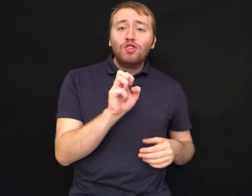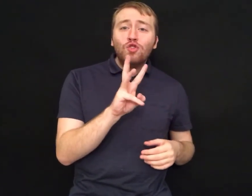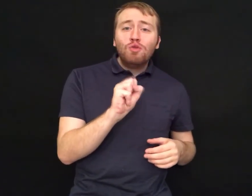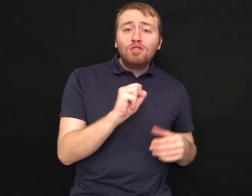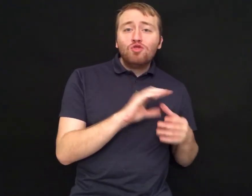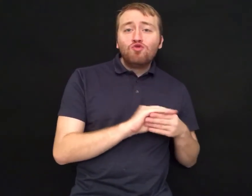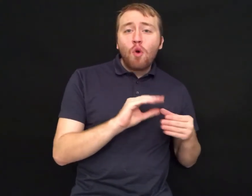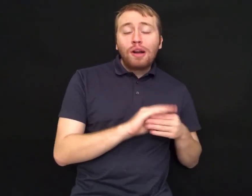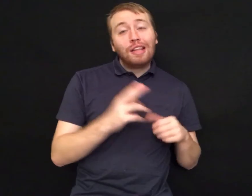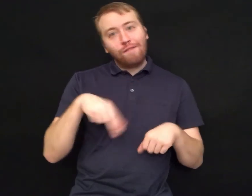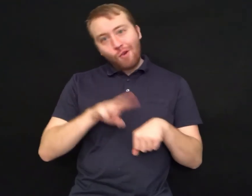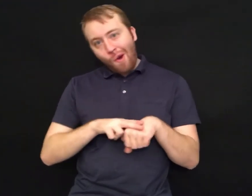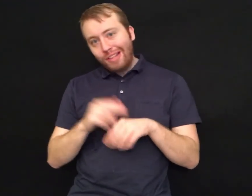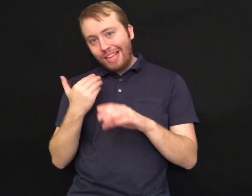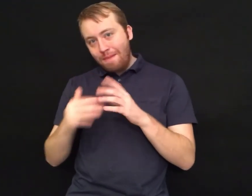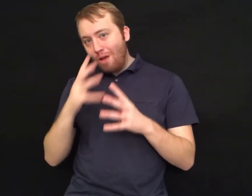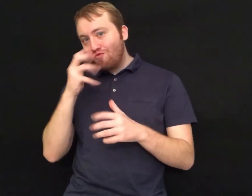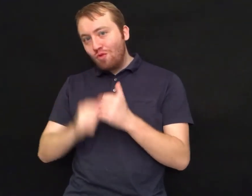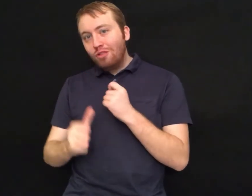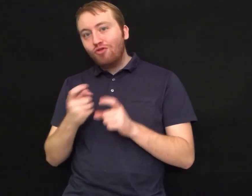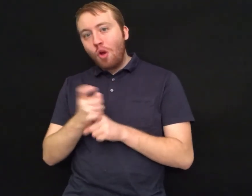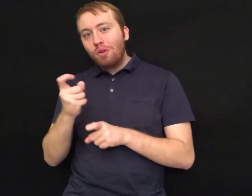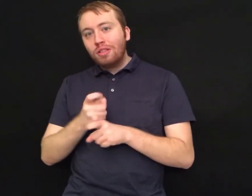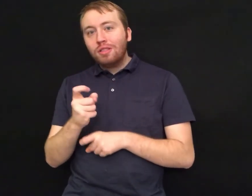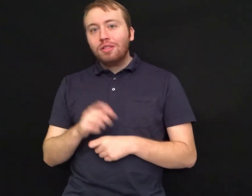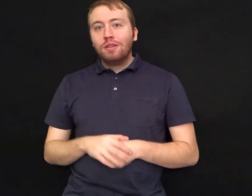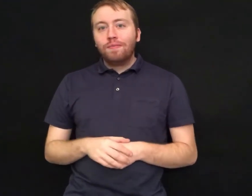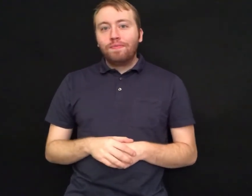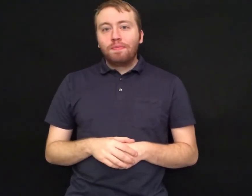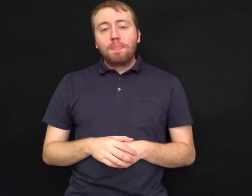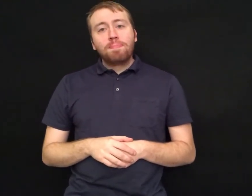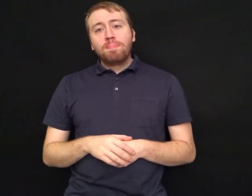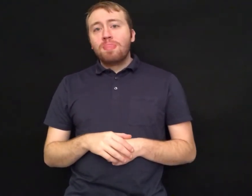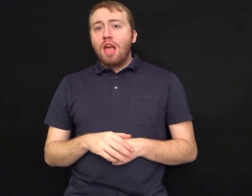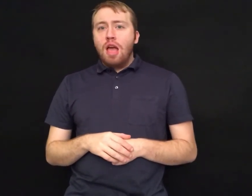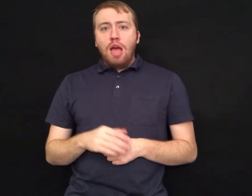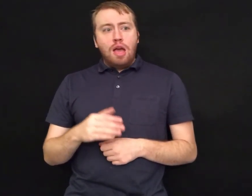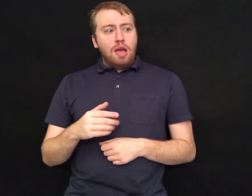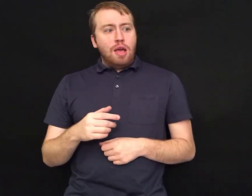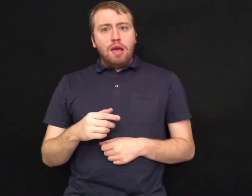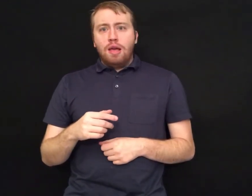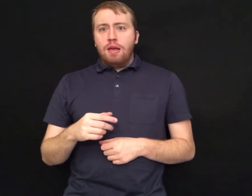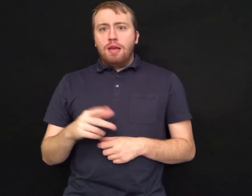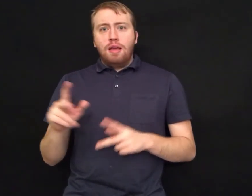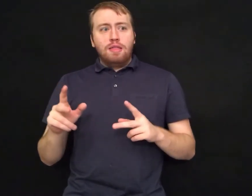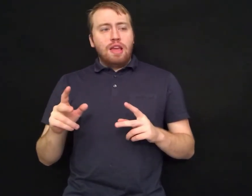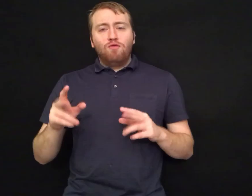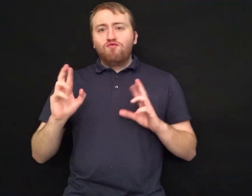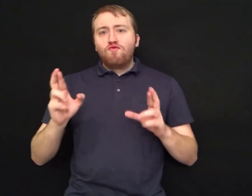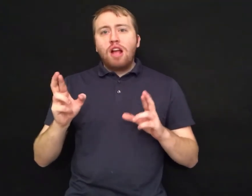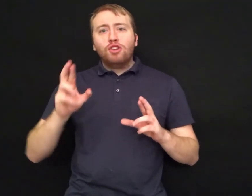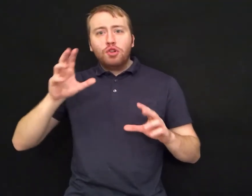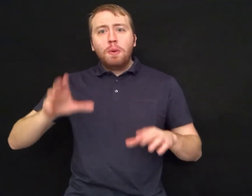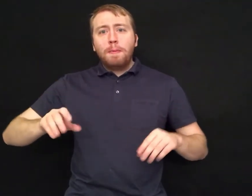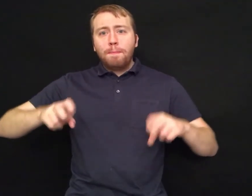plastered photos of me all over to sell newspapers banner ads online and to keep people tuned to the TV